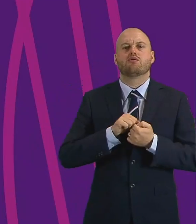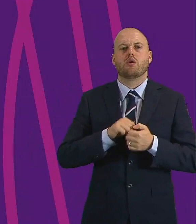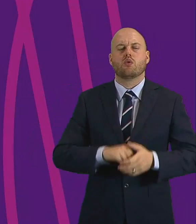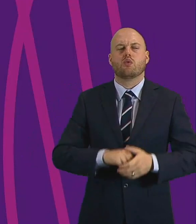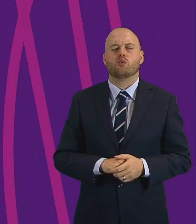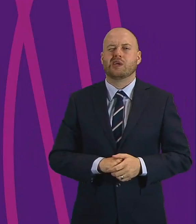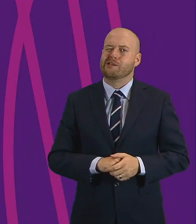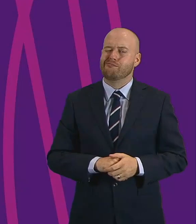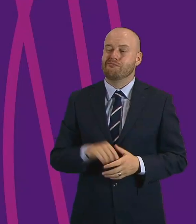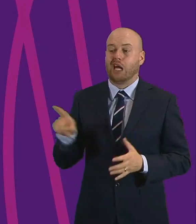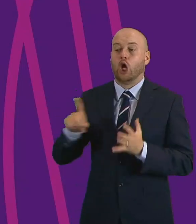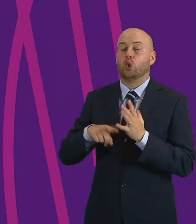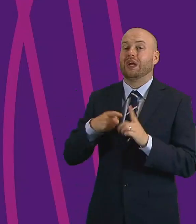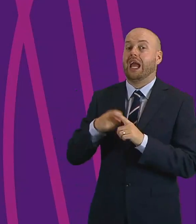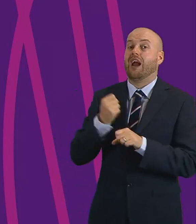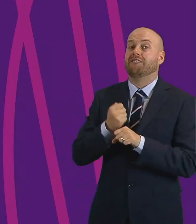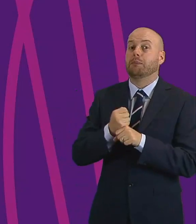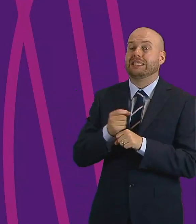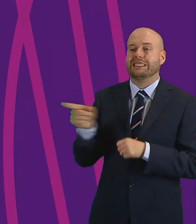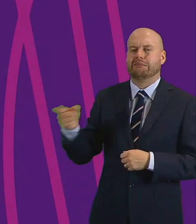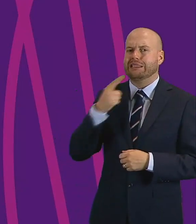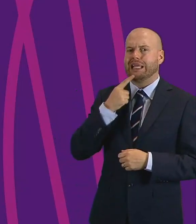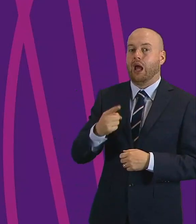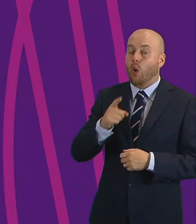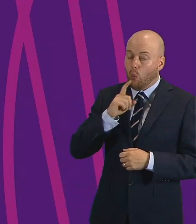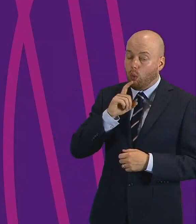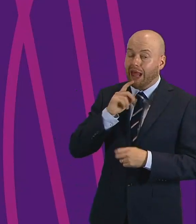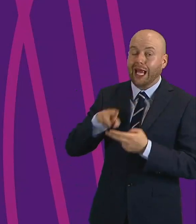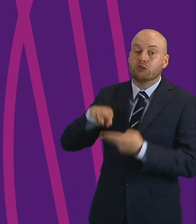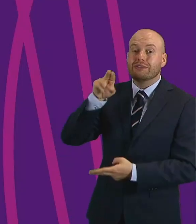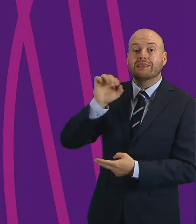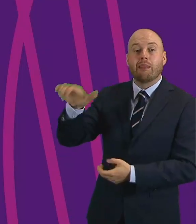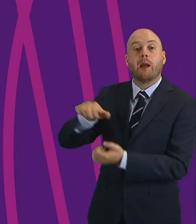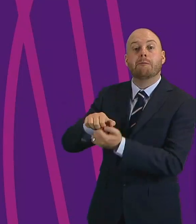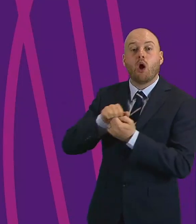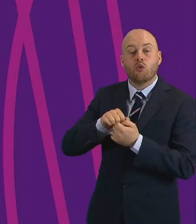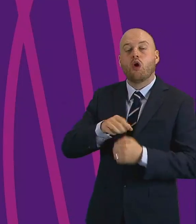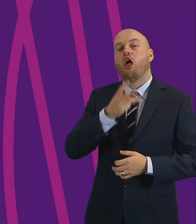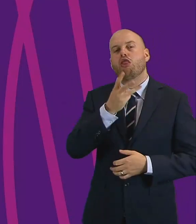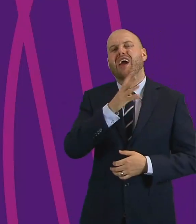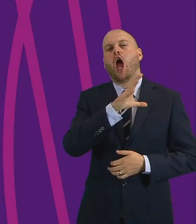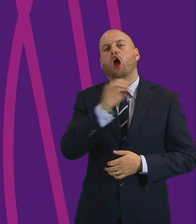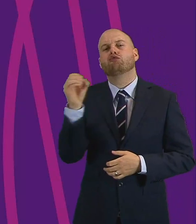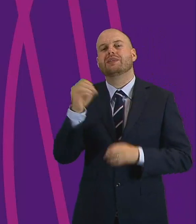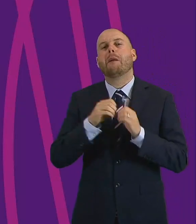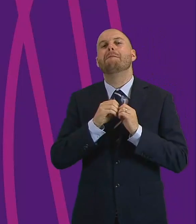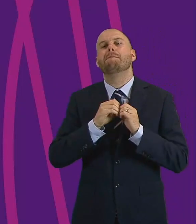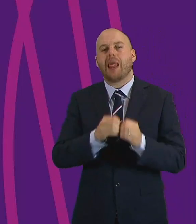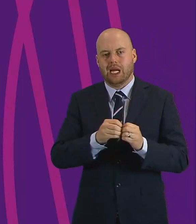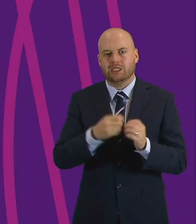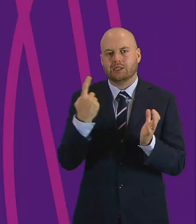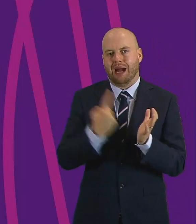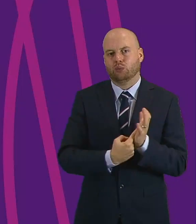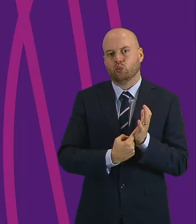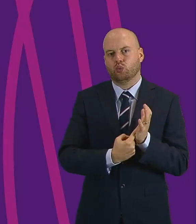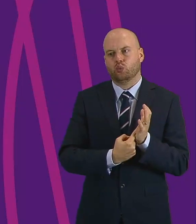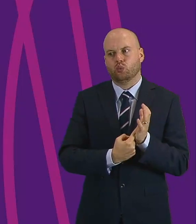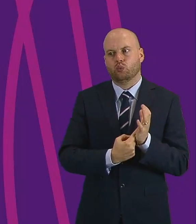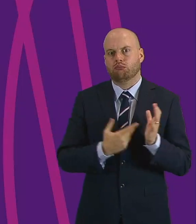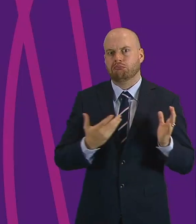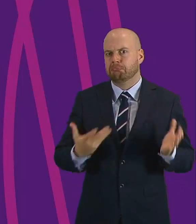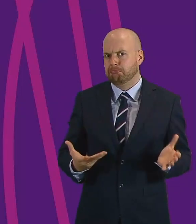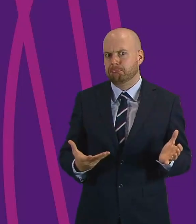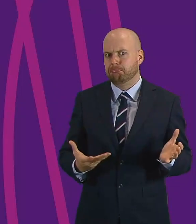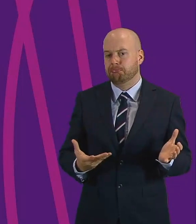its borrowing by £300 billion. That is how they have funded the very welcome interventions in our economy.